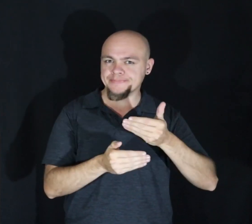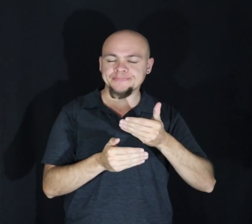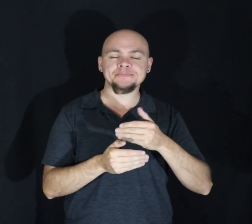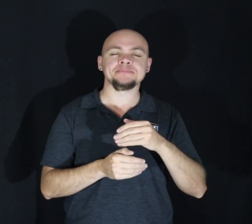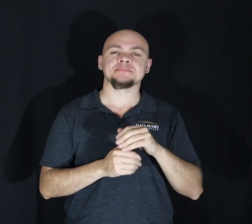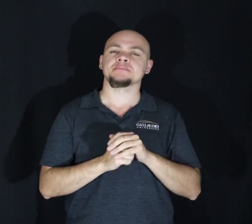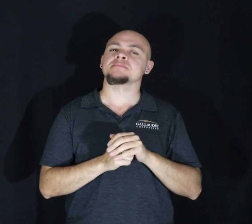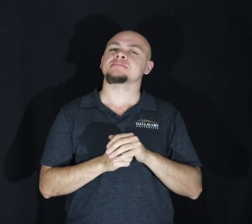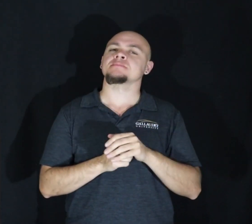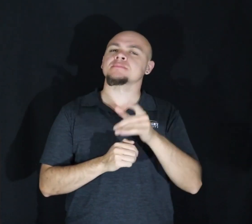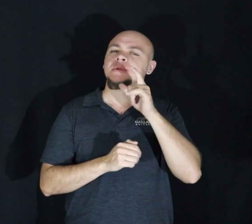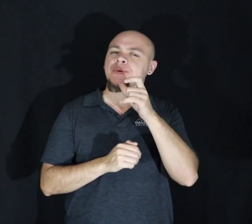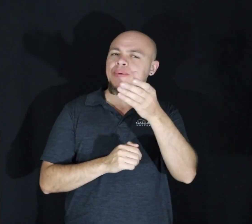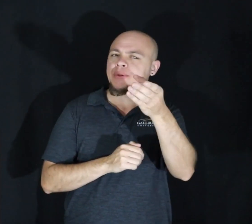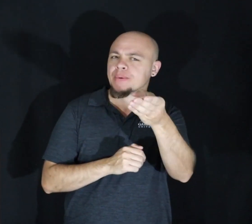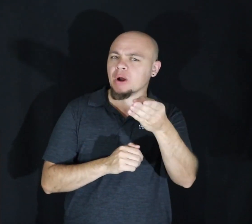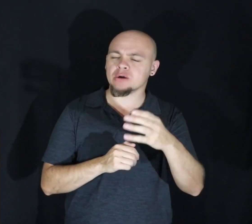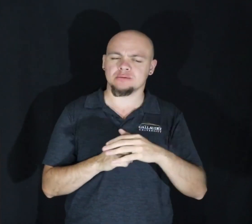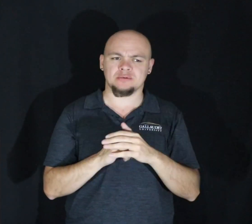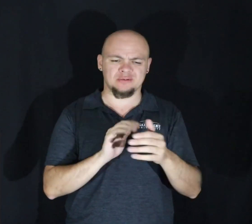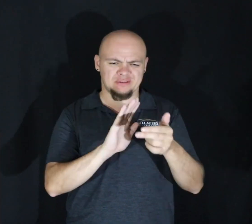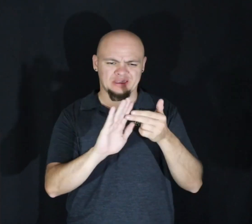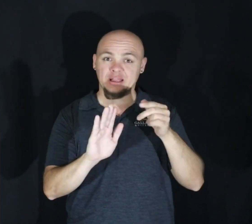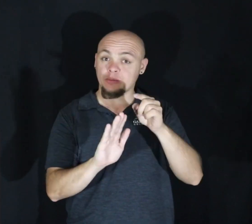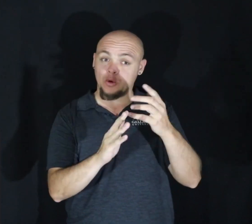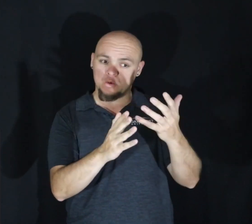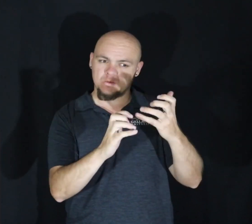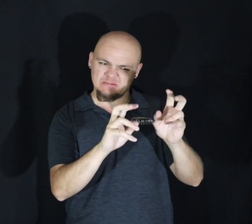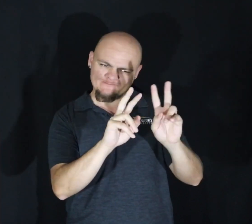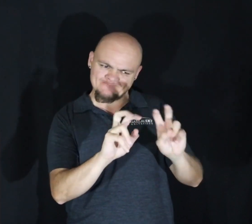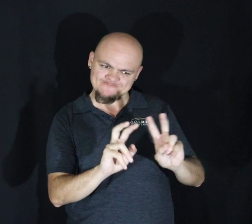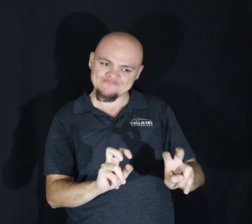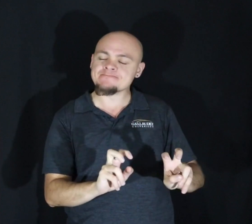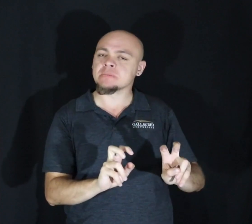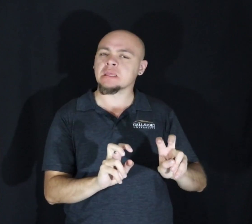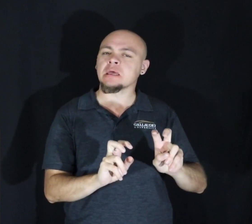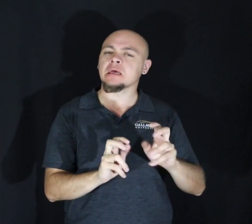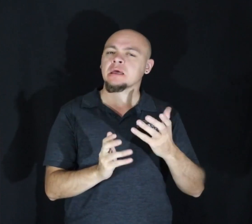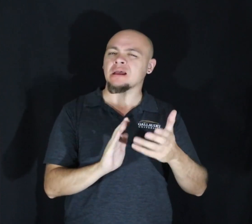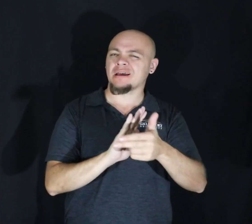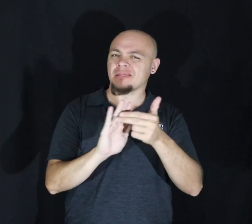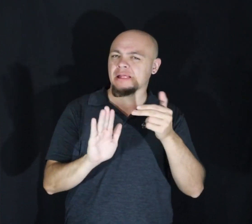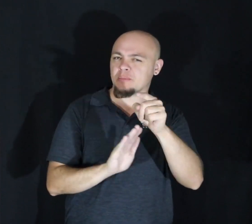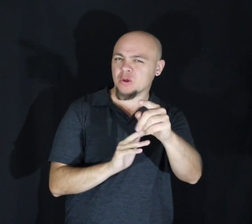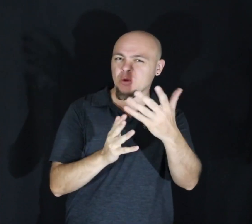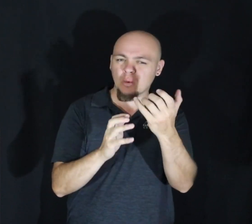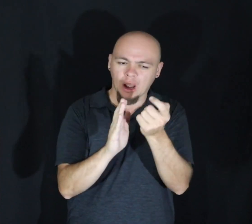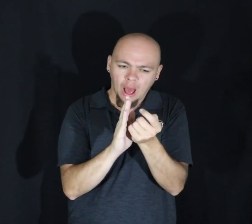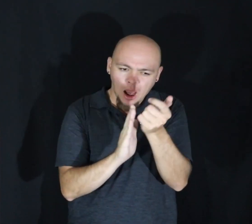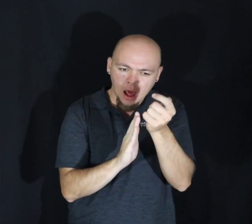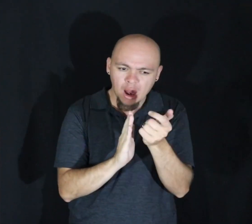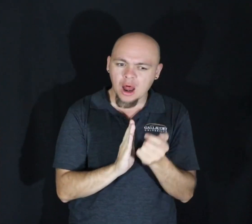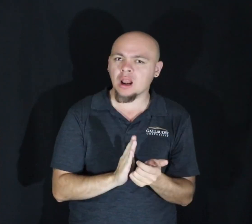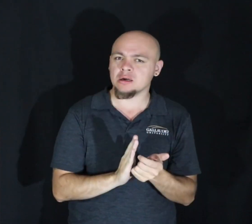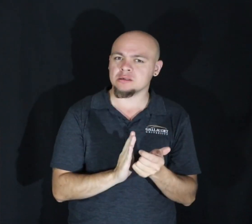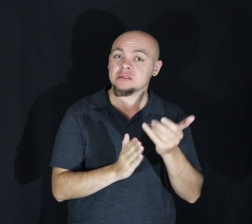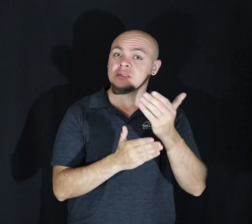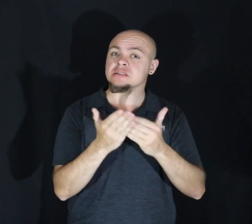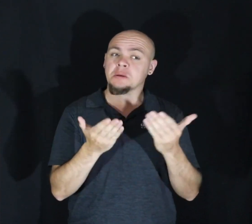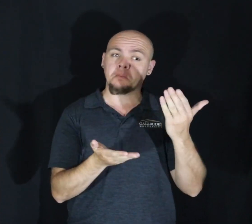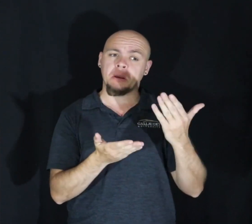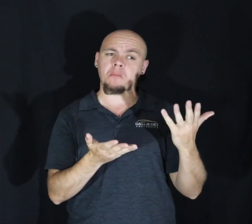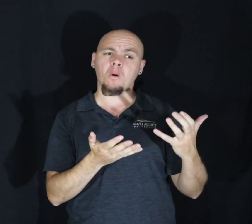examine who you are, what the labels you want, and what labels maybe you want to get rid of. Maybe you want to put some of them